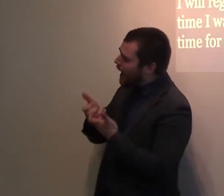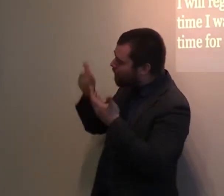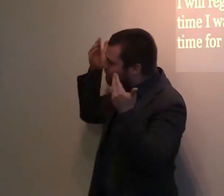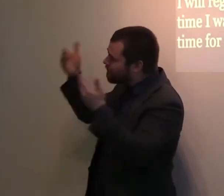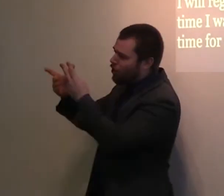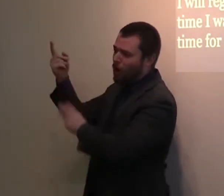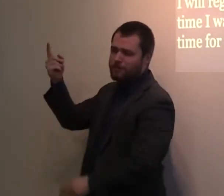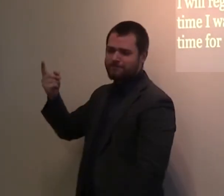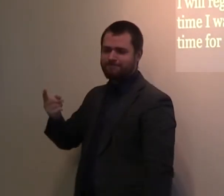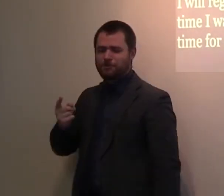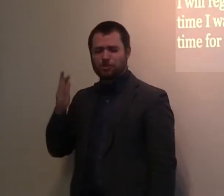What a shame.